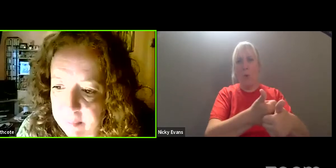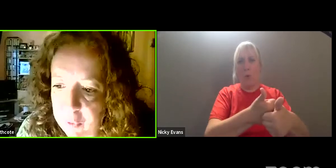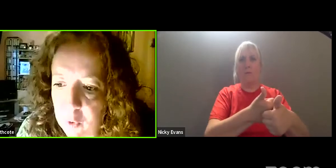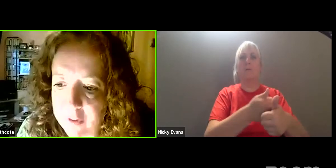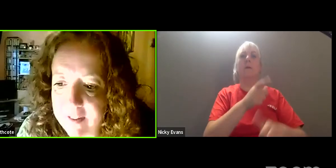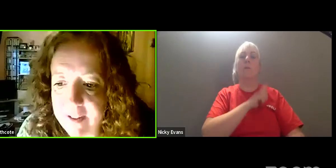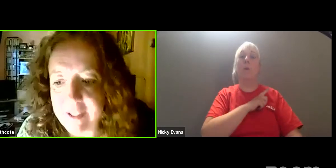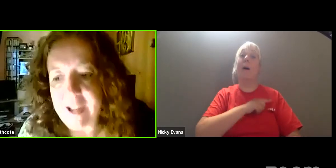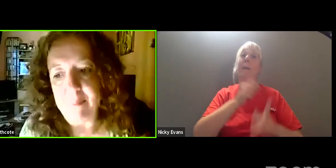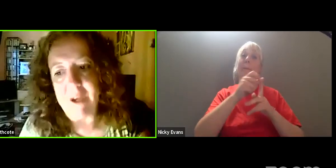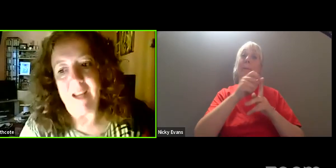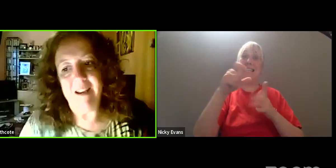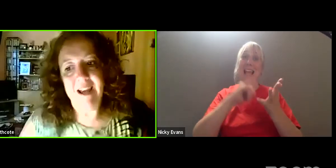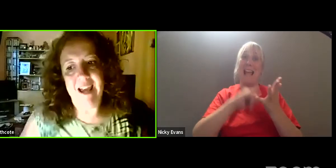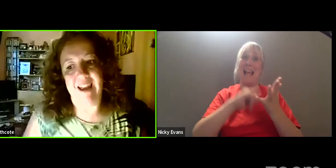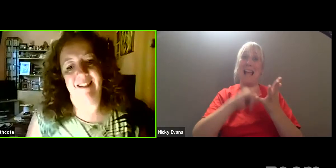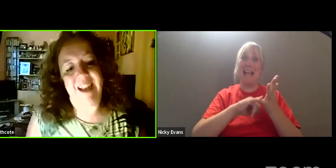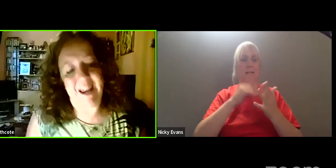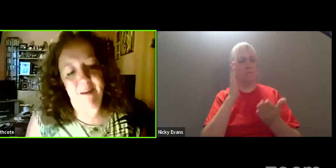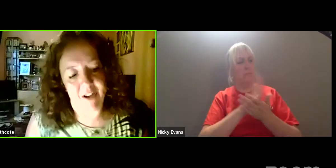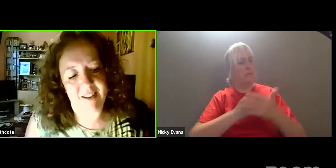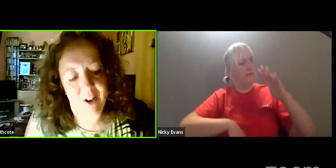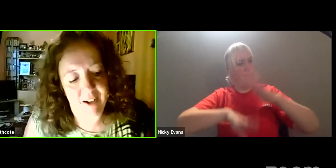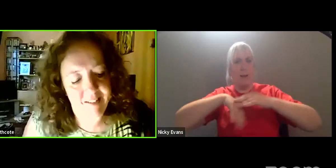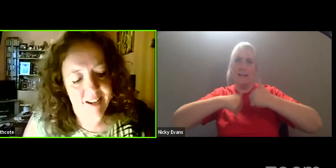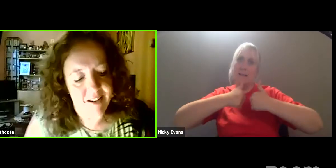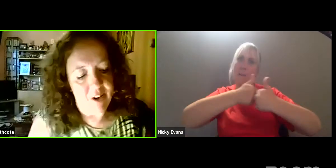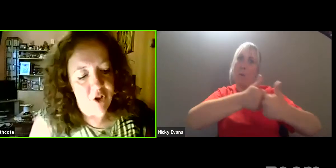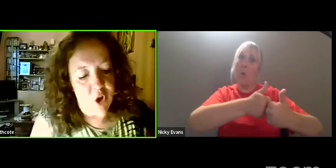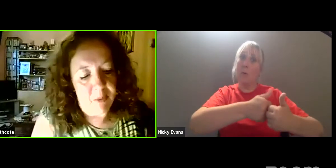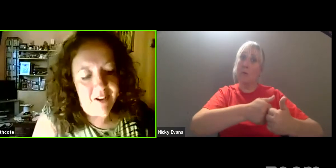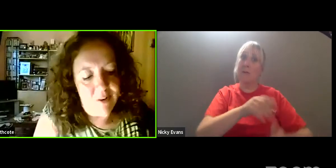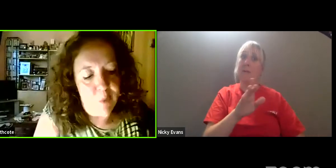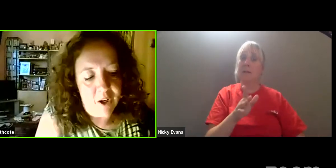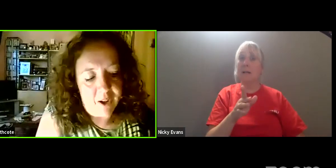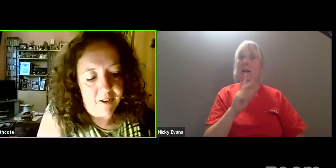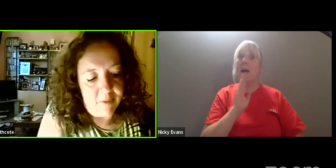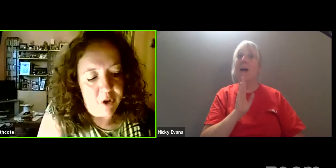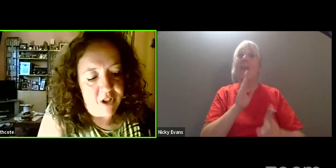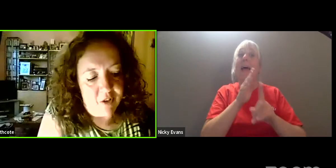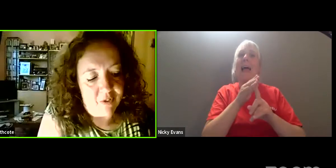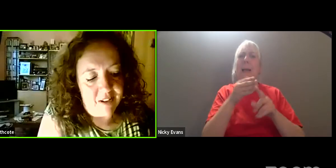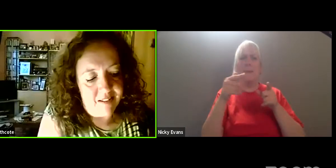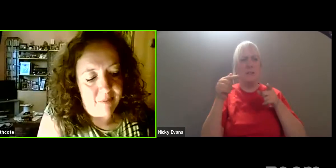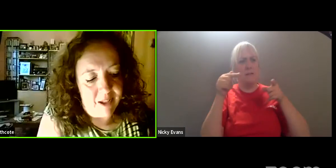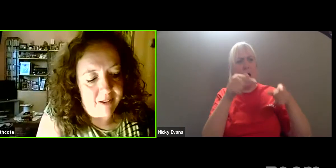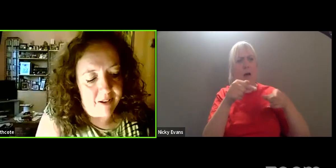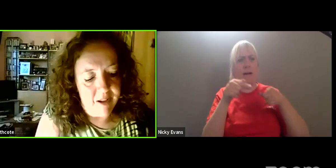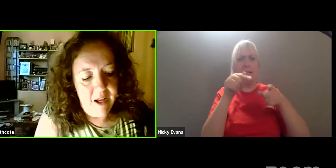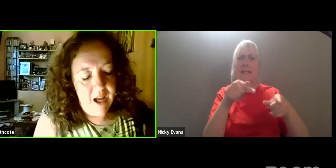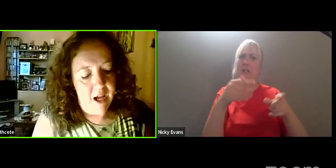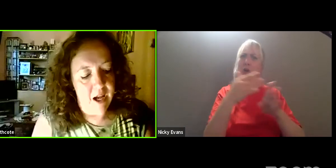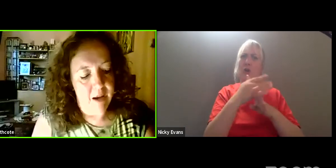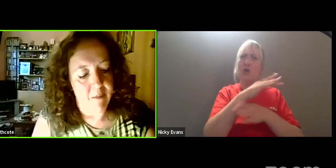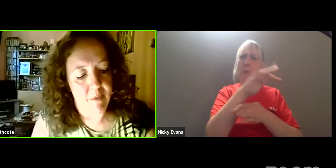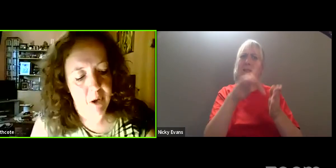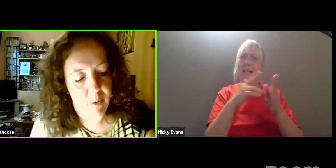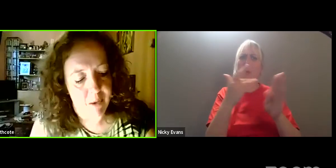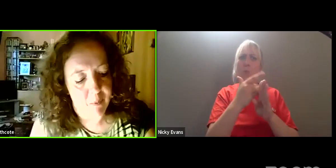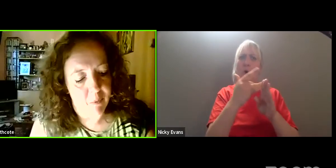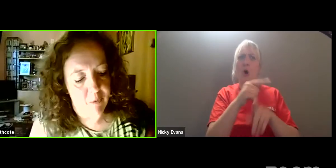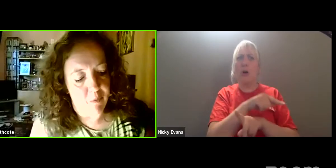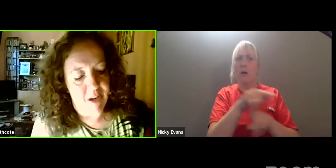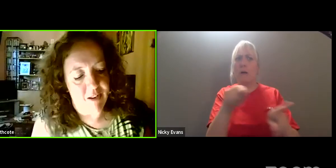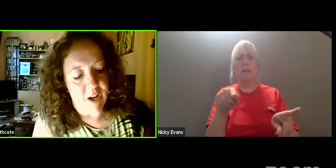fully supports, and that the campaign isn't aimed at targeting job centre workers, which is obviously something that you know,